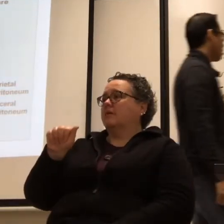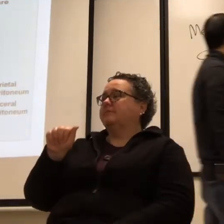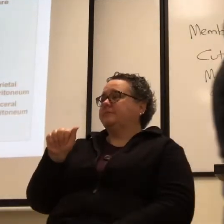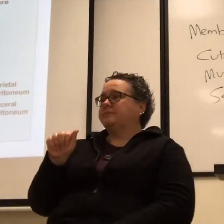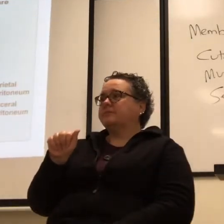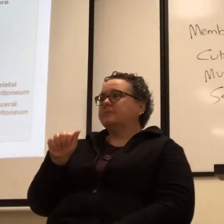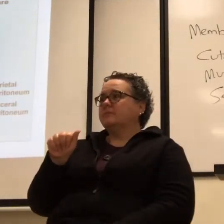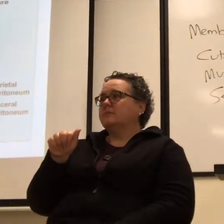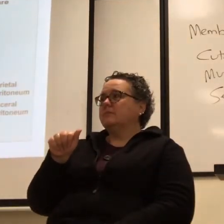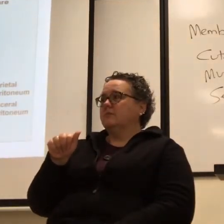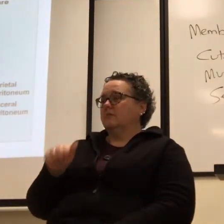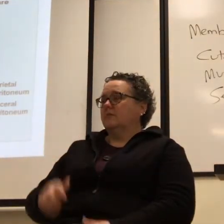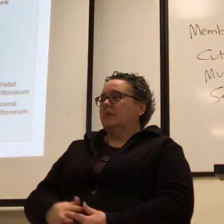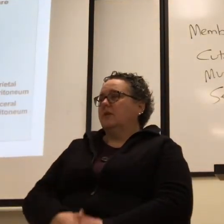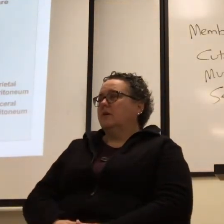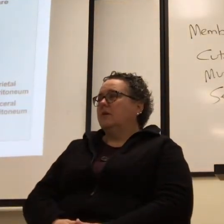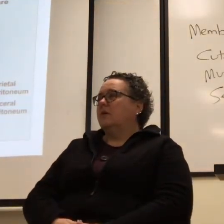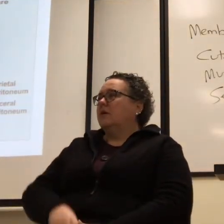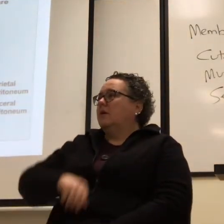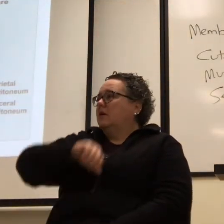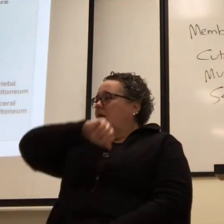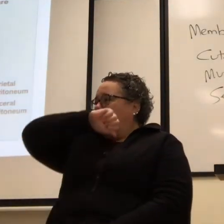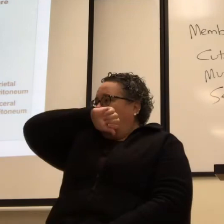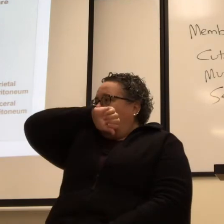So pericardium,